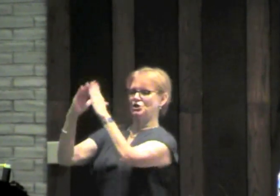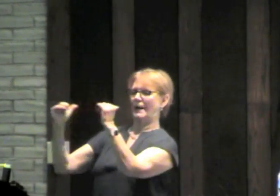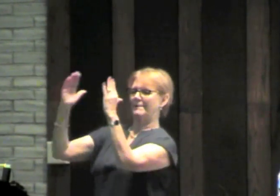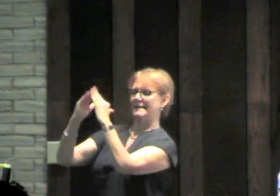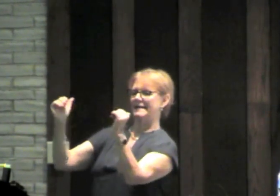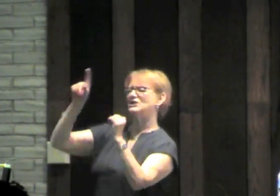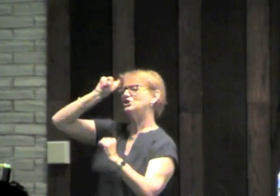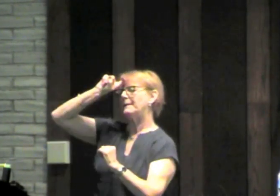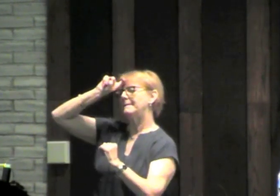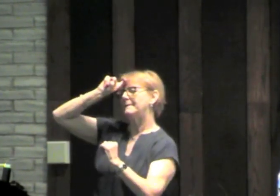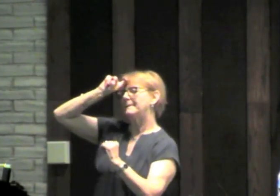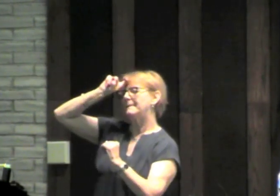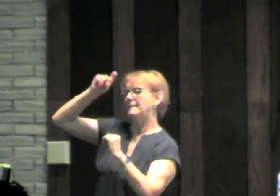What we're pointing at is we're pointing at